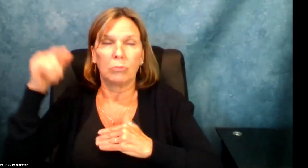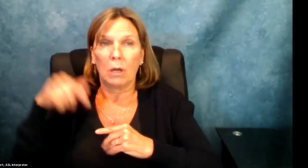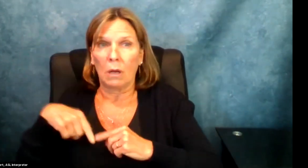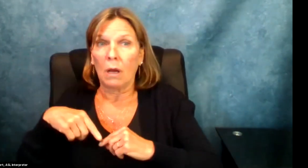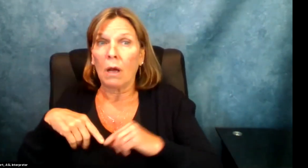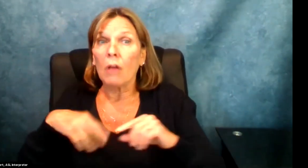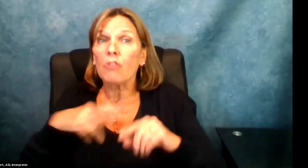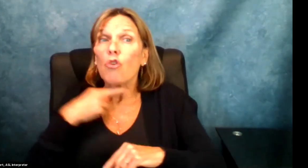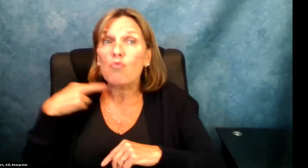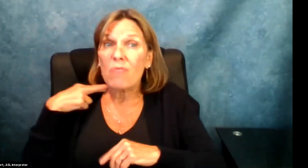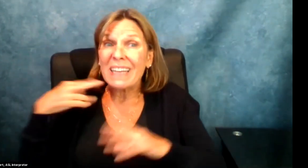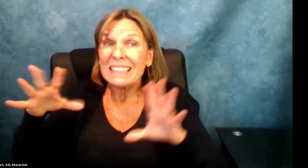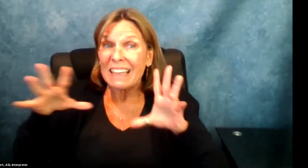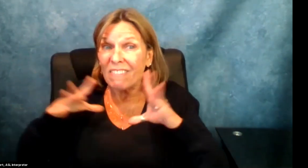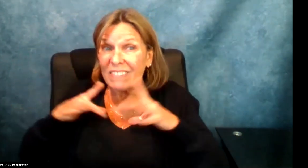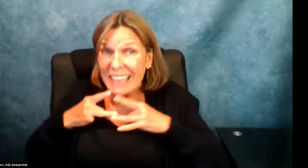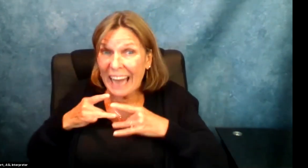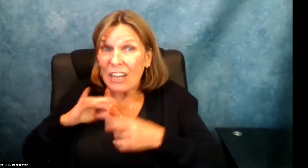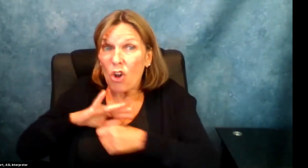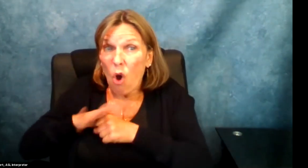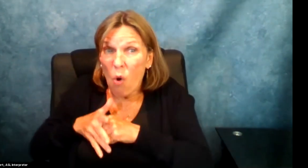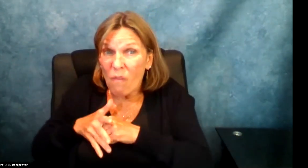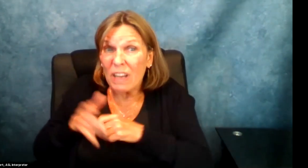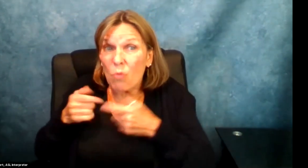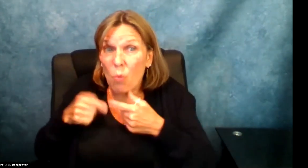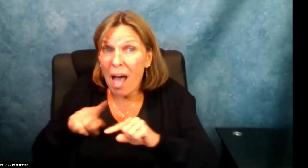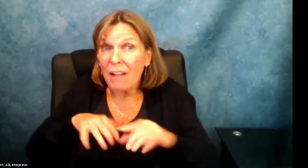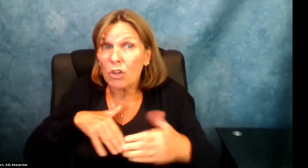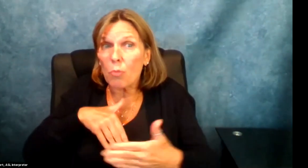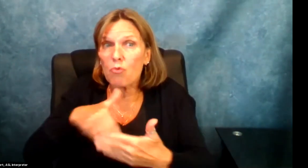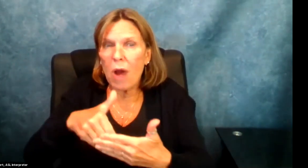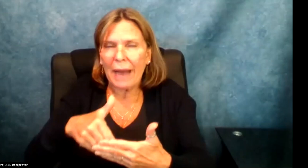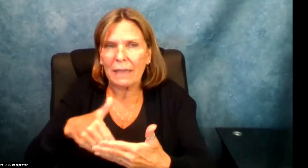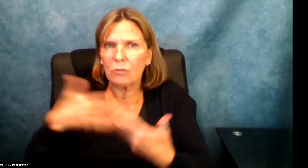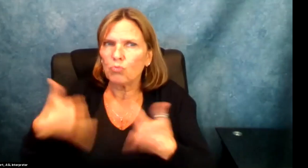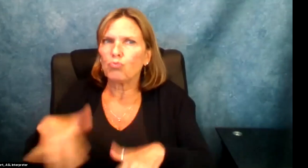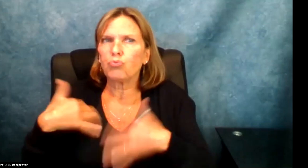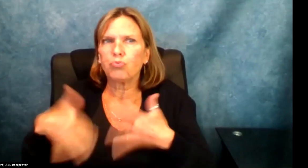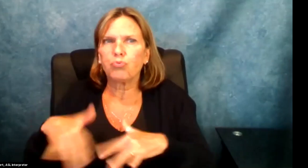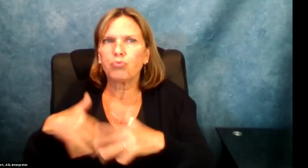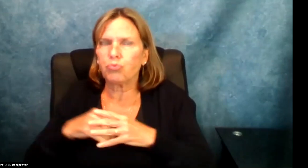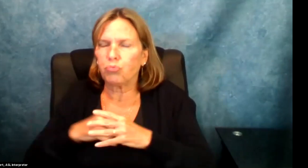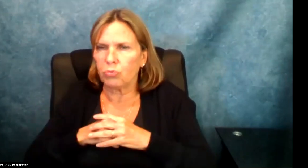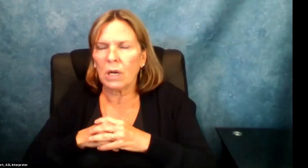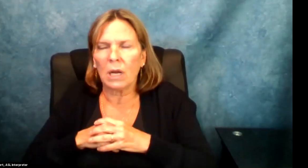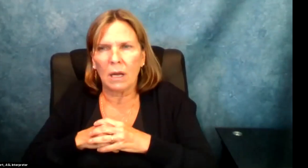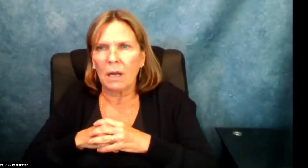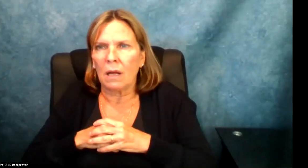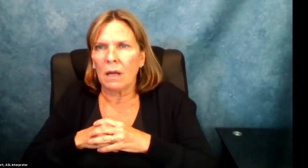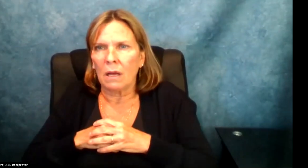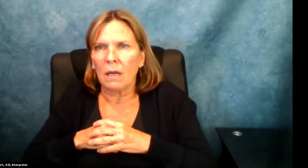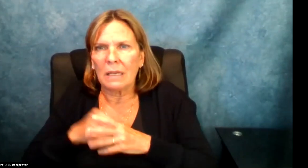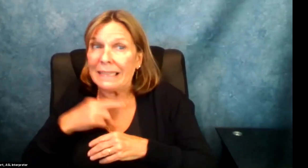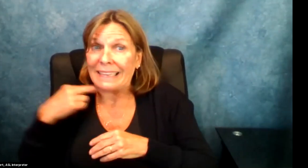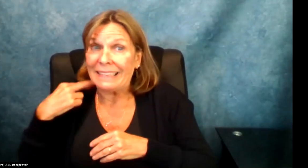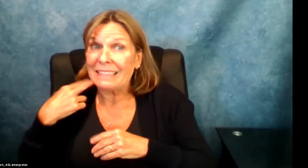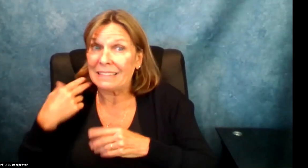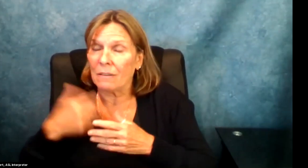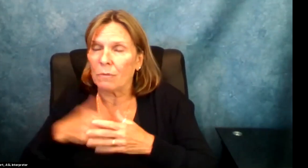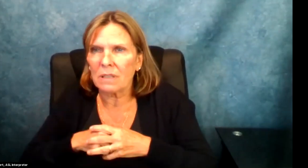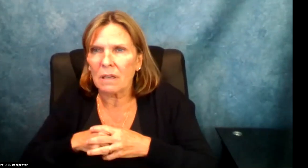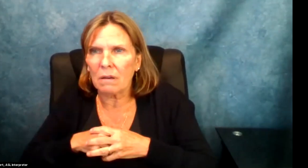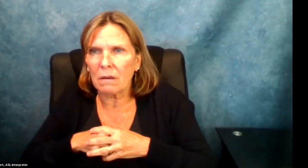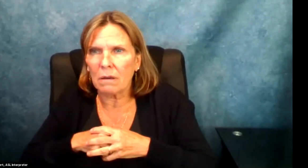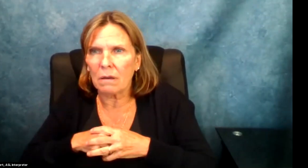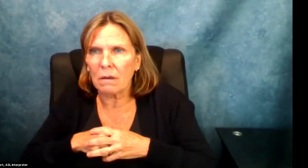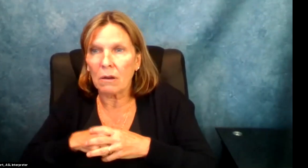pregnant has been demonstrated in study after study. Yep, and that data was we didn't know at the